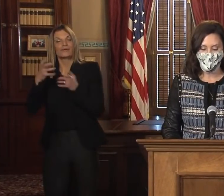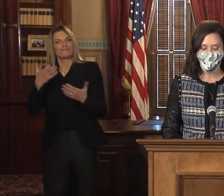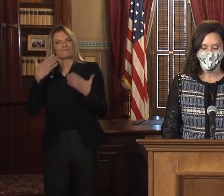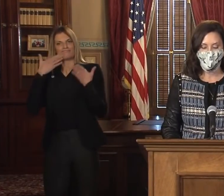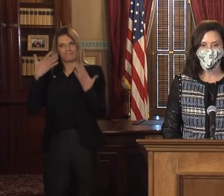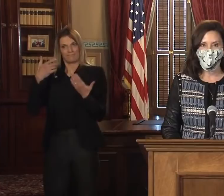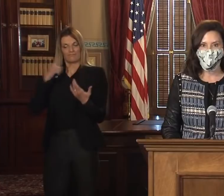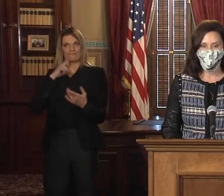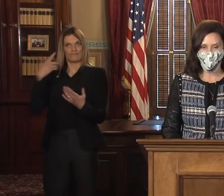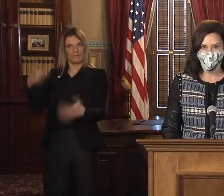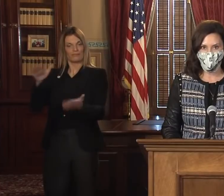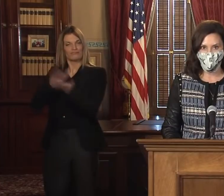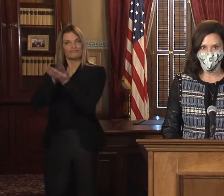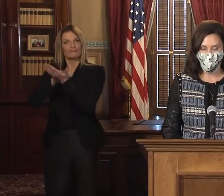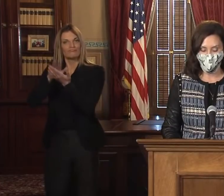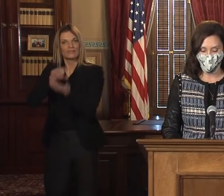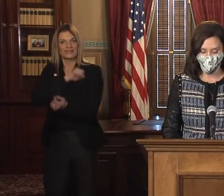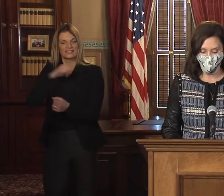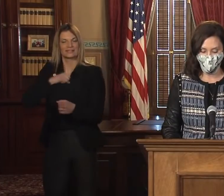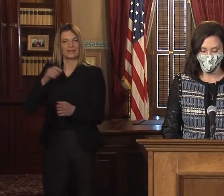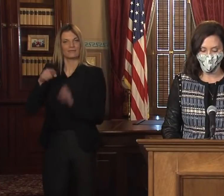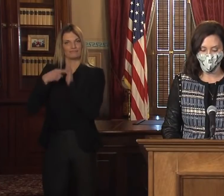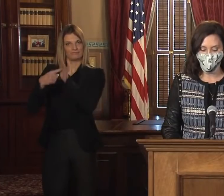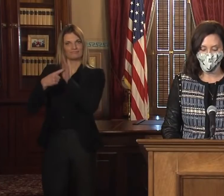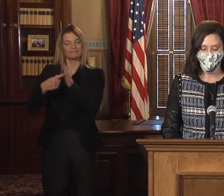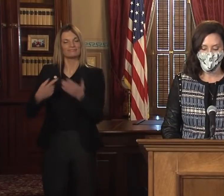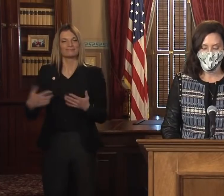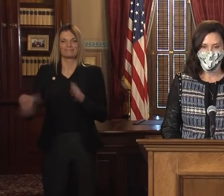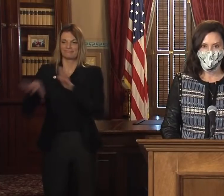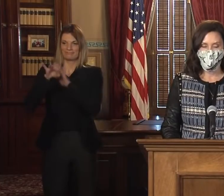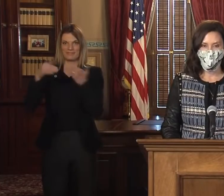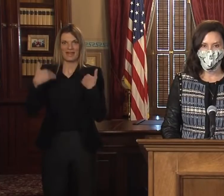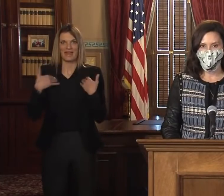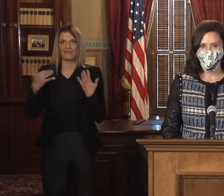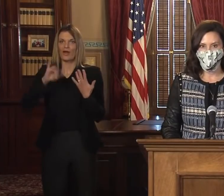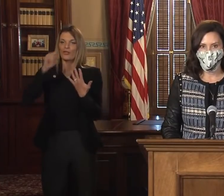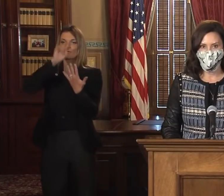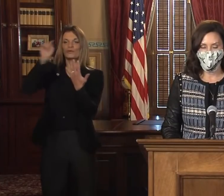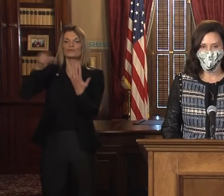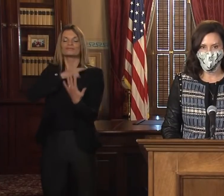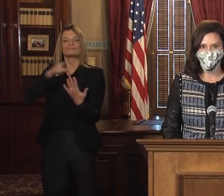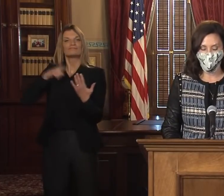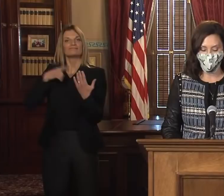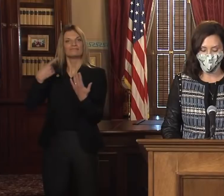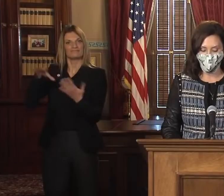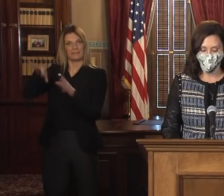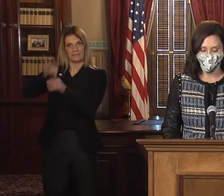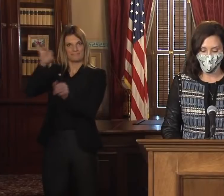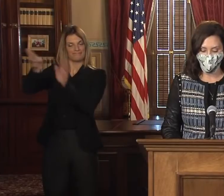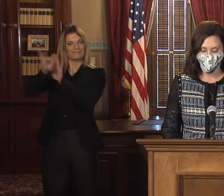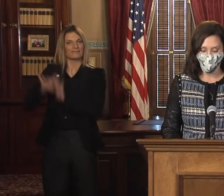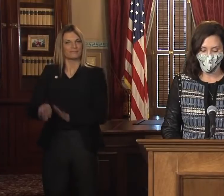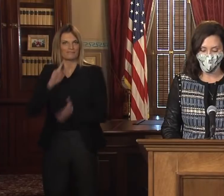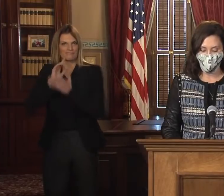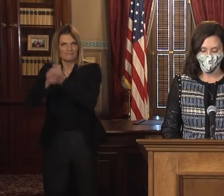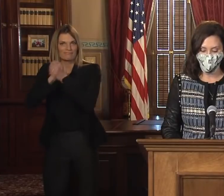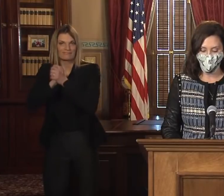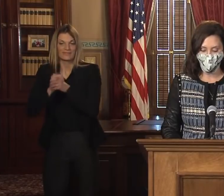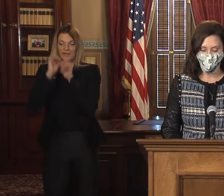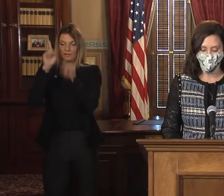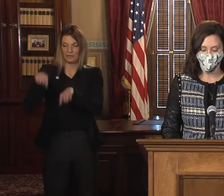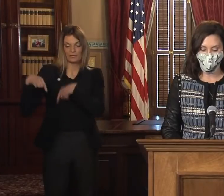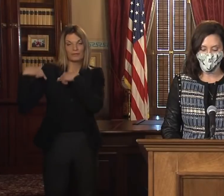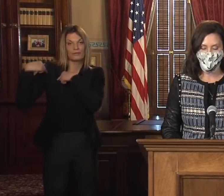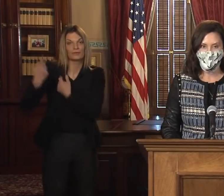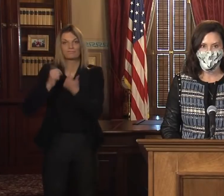Representatives and all of the new members of the Michigan legislature. This was, without question, a hard-fought campaign and election